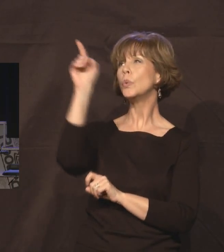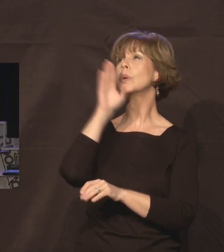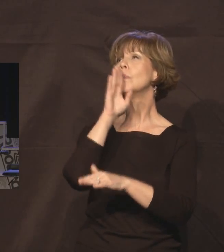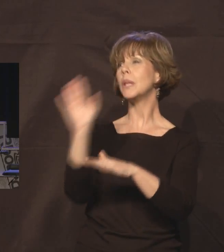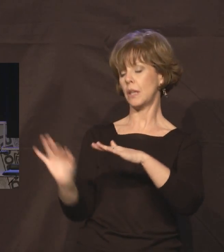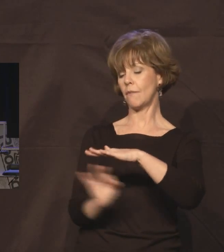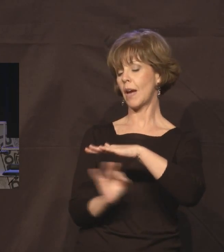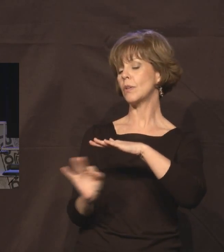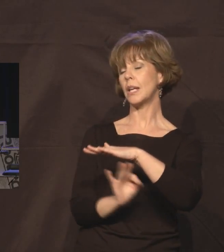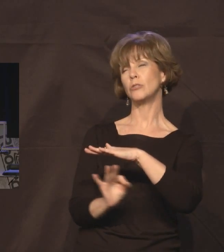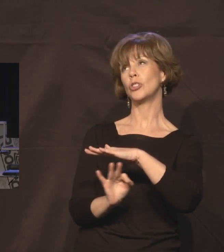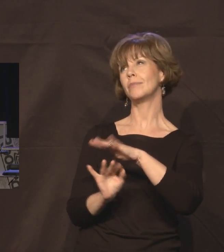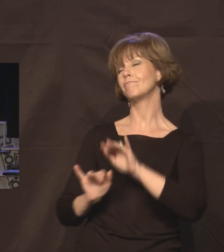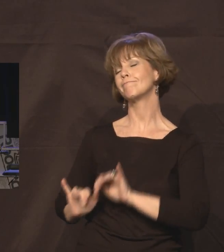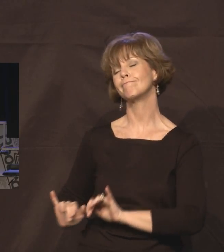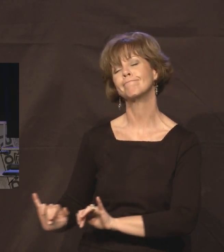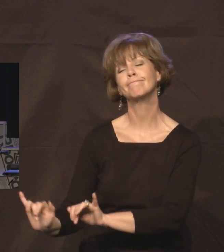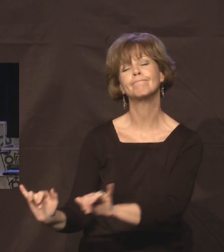that holds us steady.